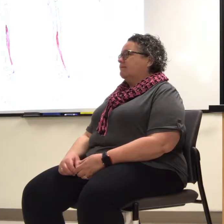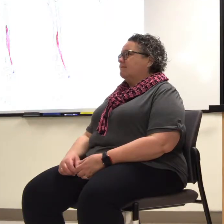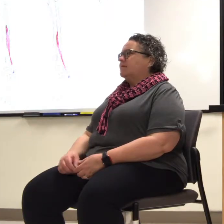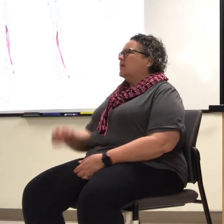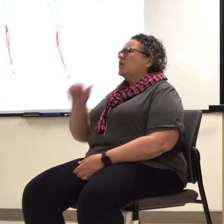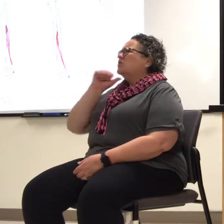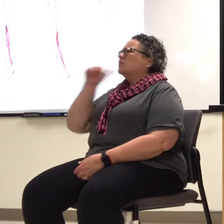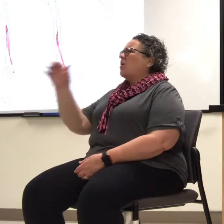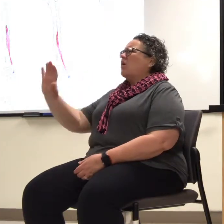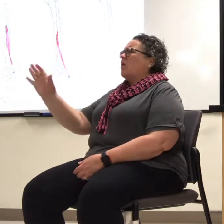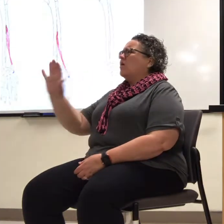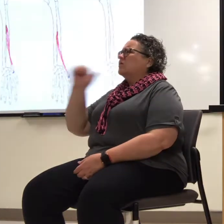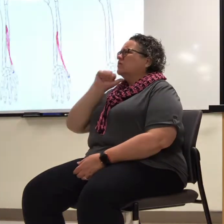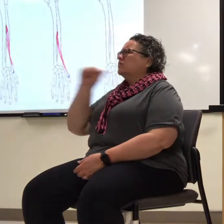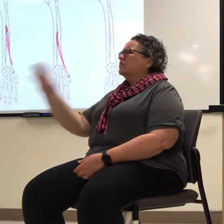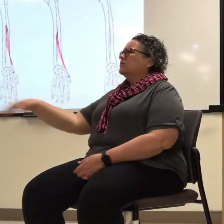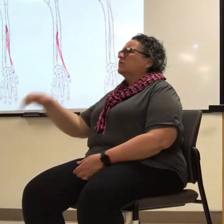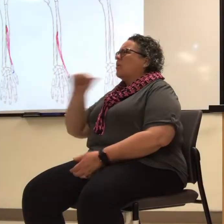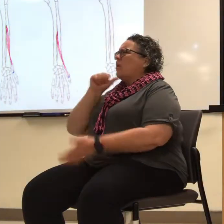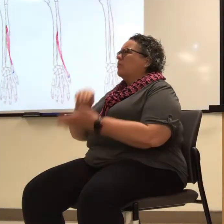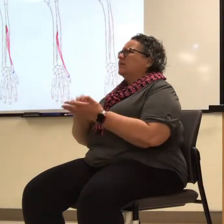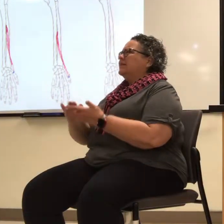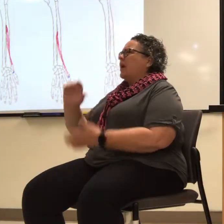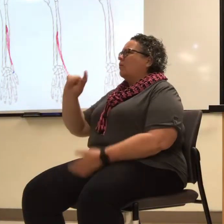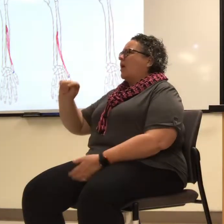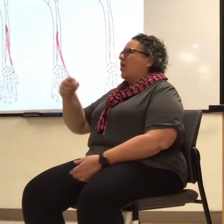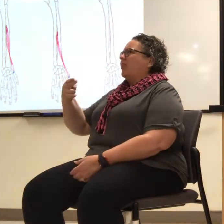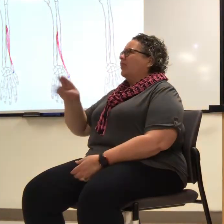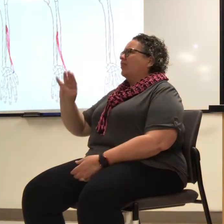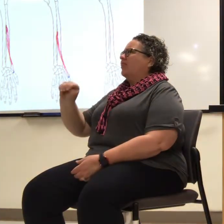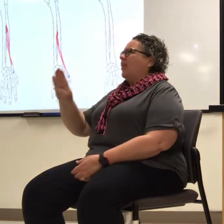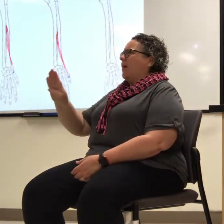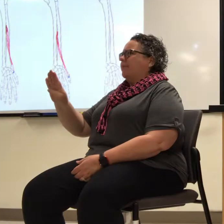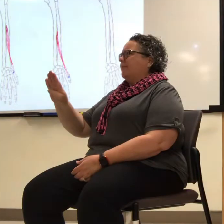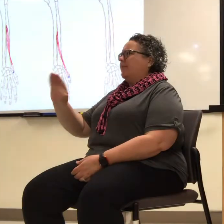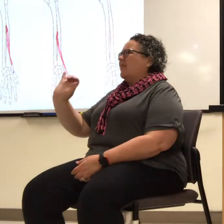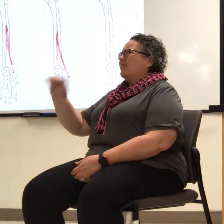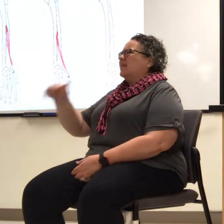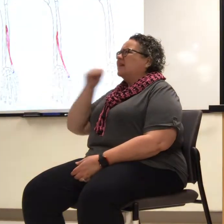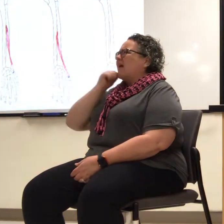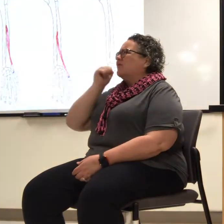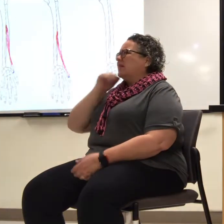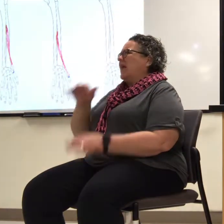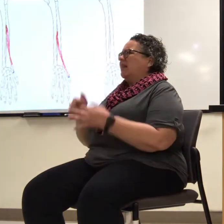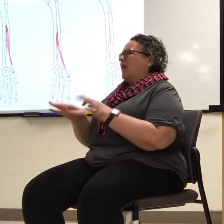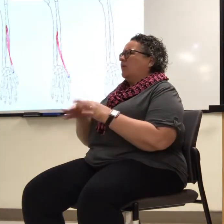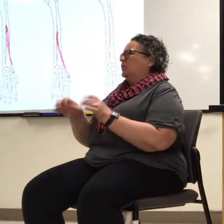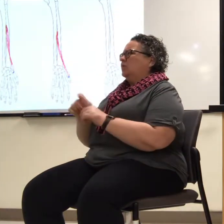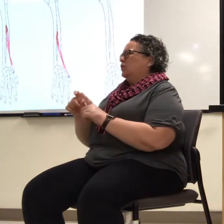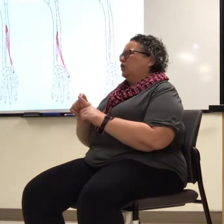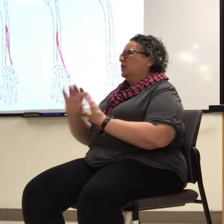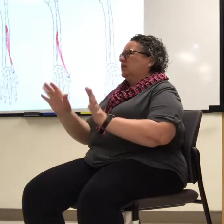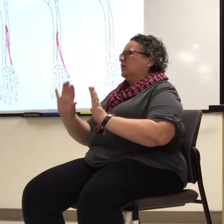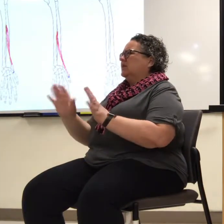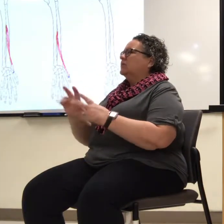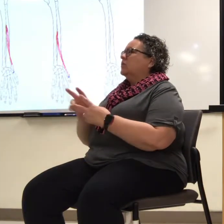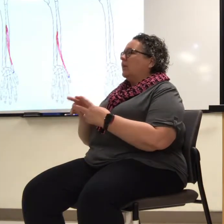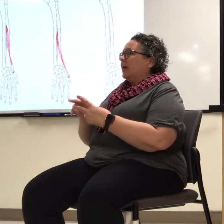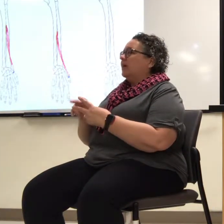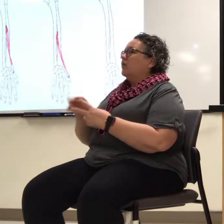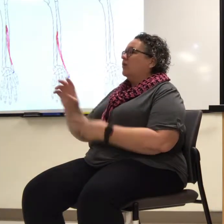Don't put thumb. Thumb is not an anatomy word. Okay, it's kind of an everyday language word. So put digit 1 or